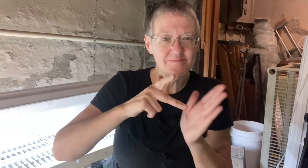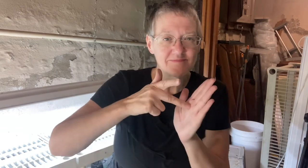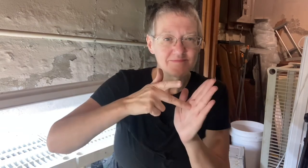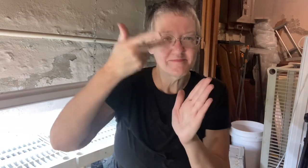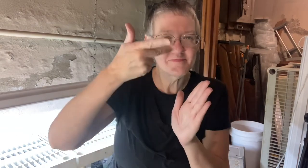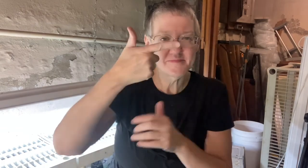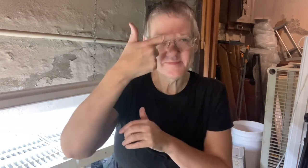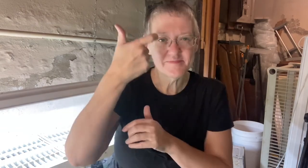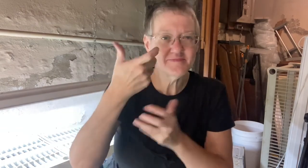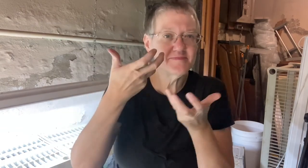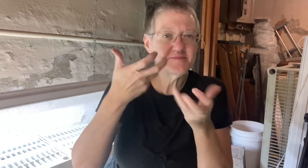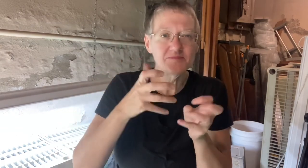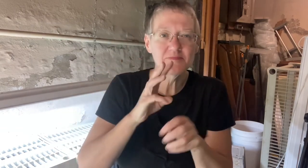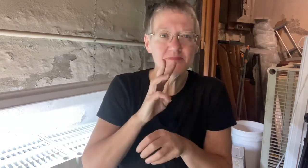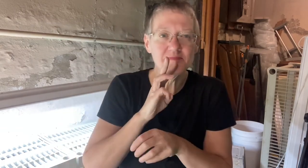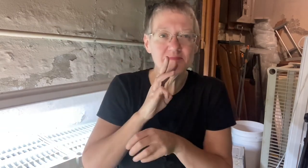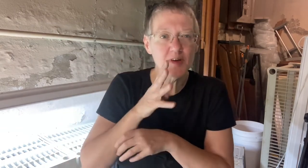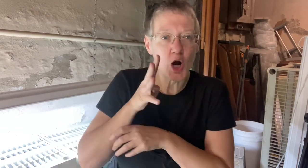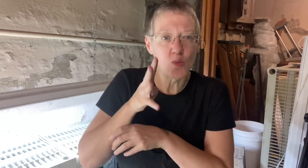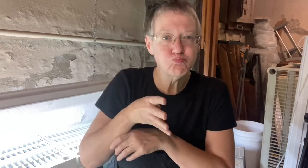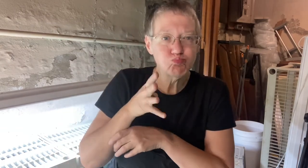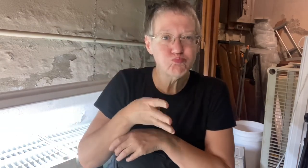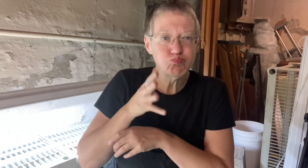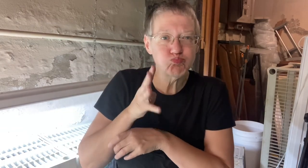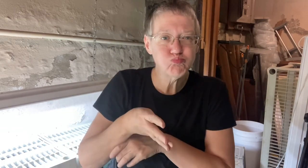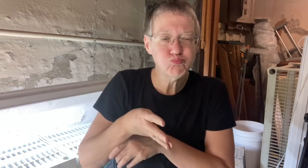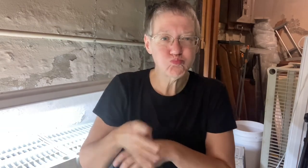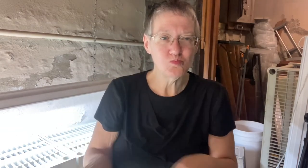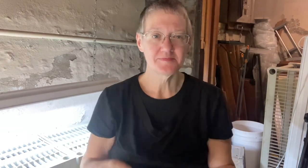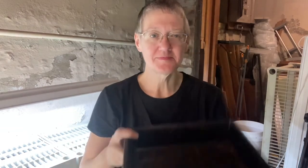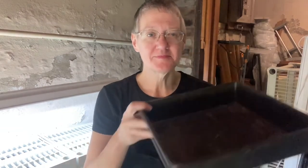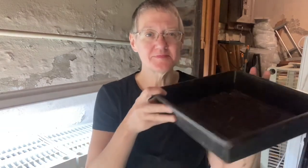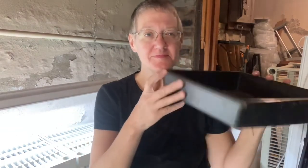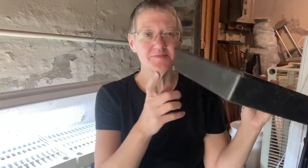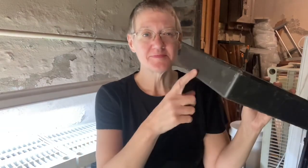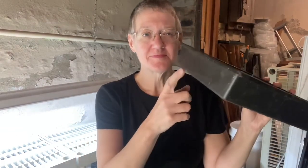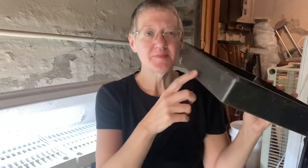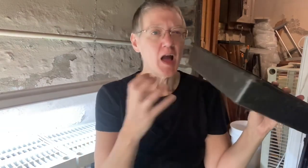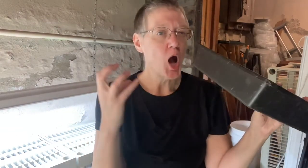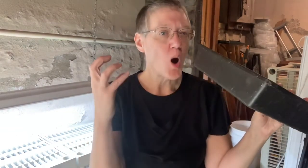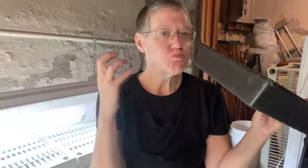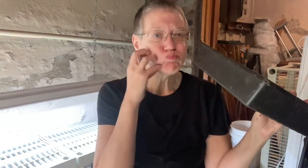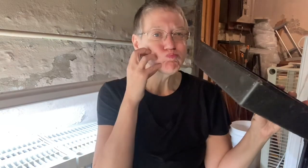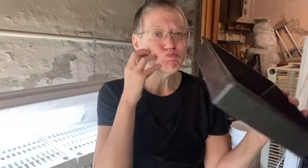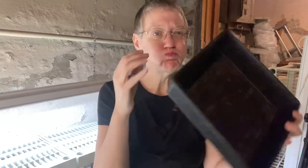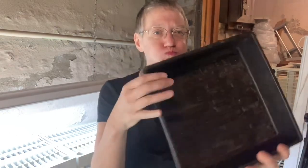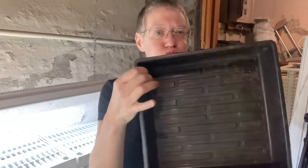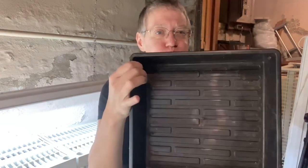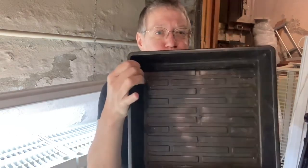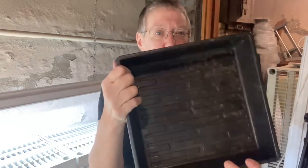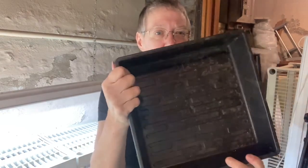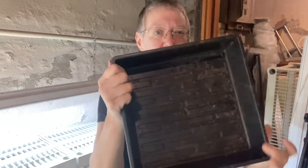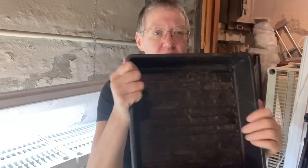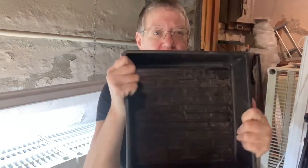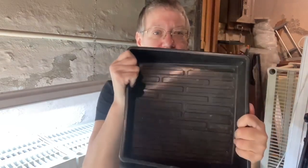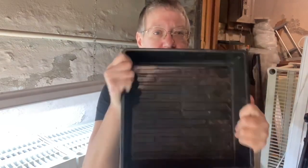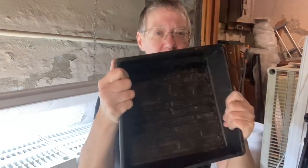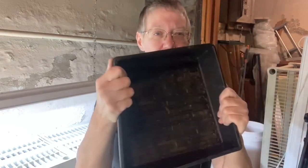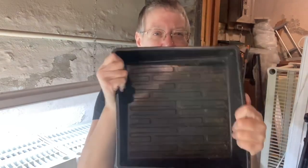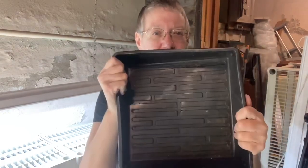over the floor. I'm going to triple them up. Now these are really strong, thick,